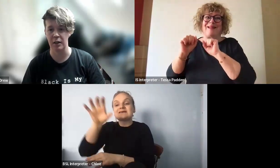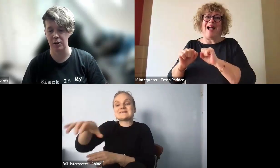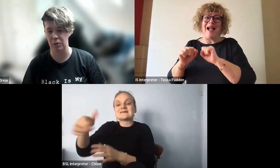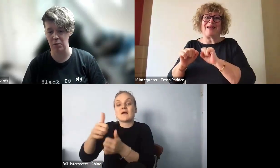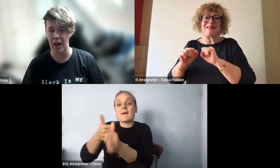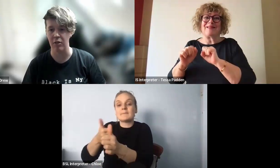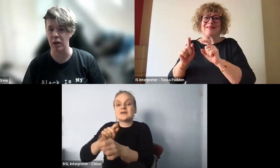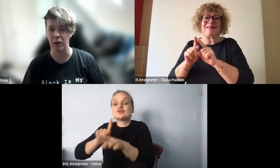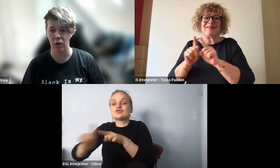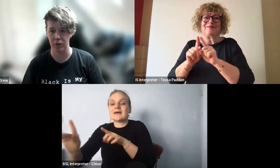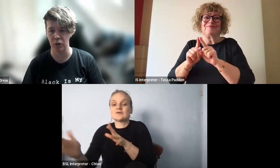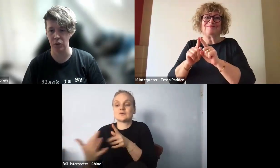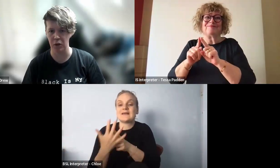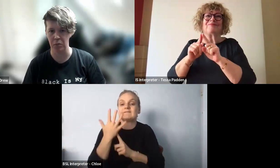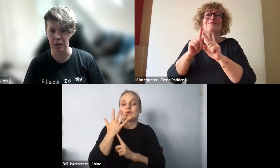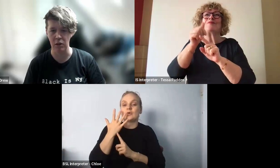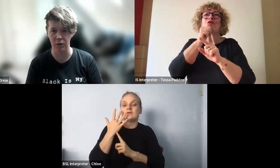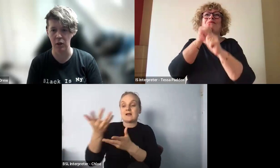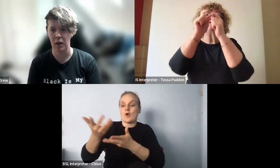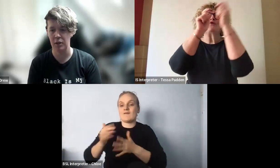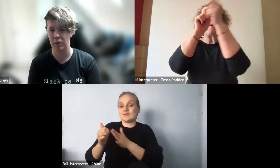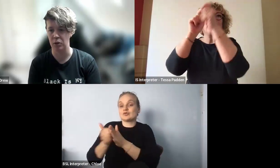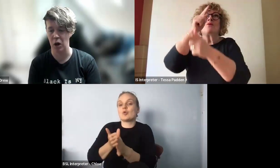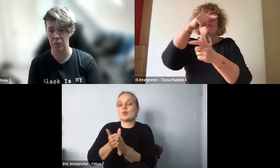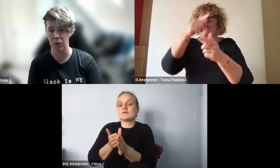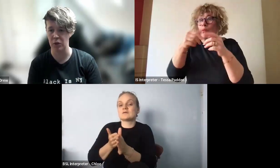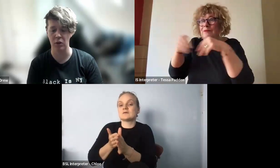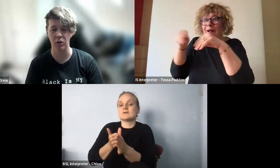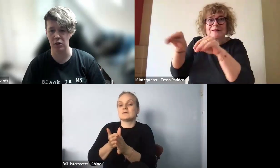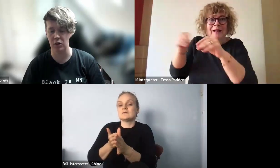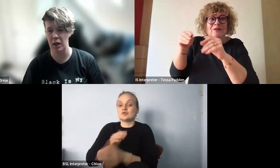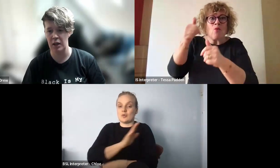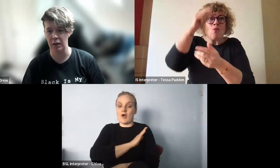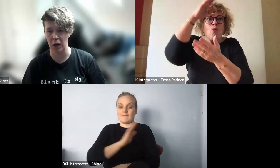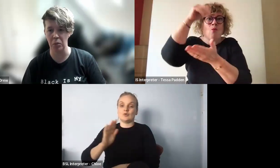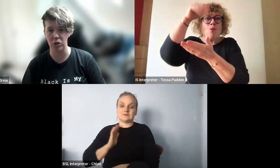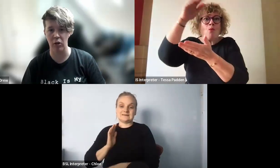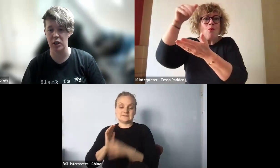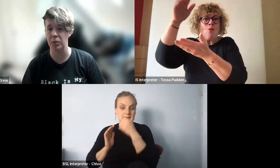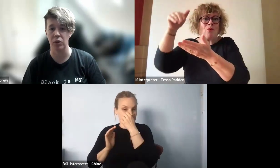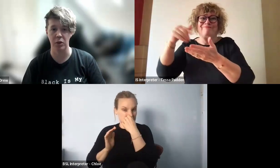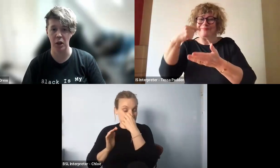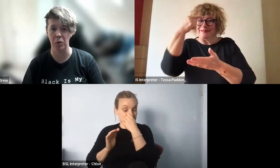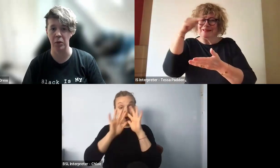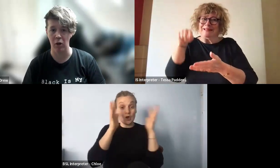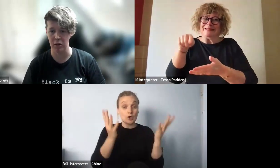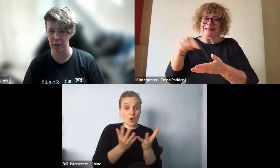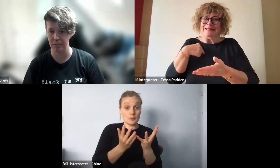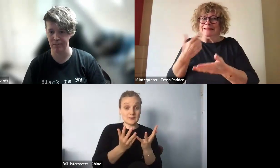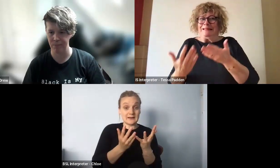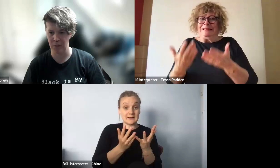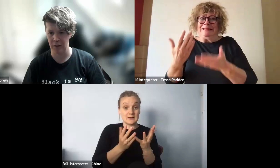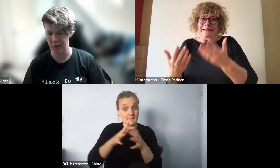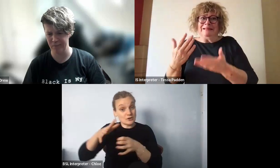into this area and offer tools that can be useful to armed forces, not just in the global majority, but also in the global